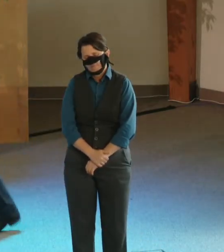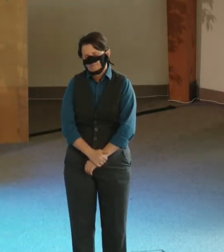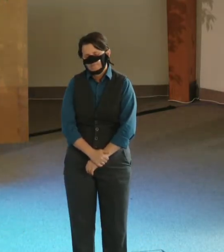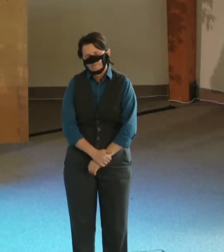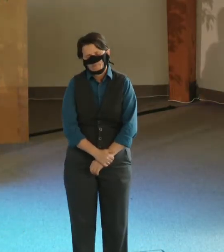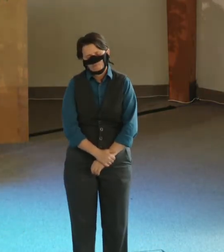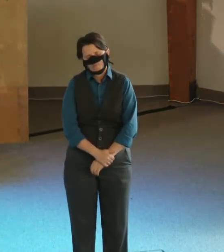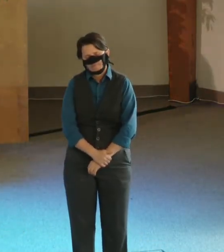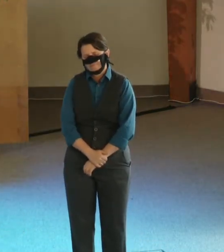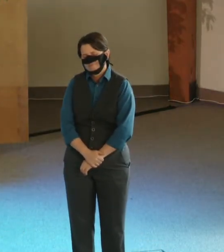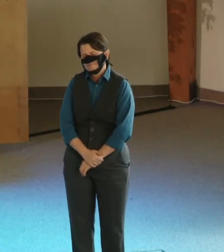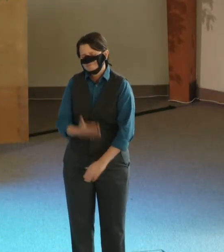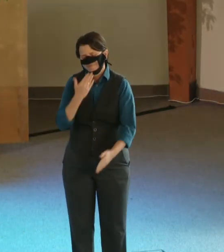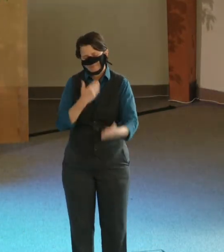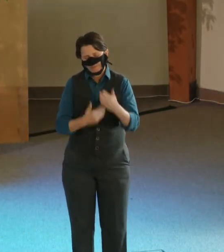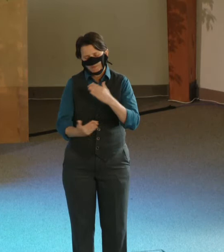Good morning.